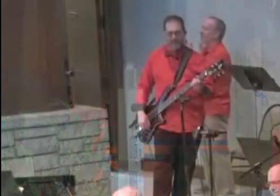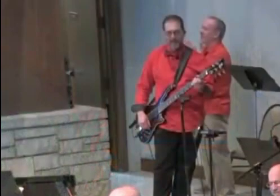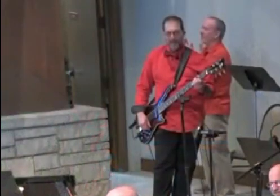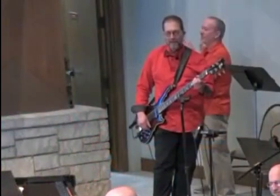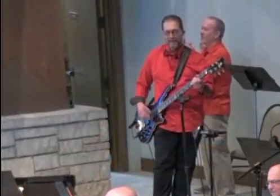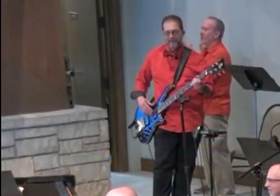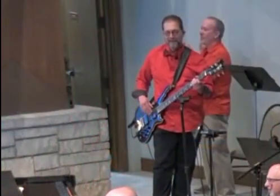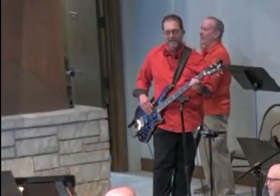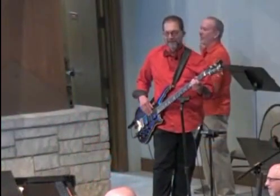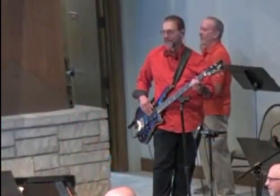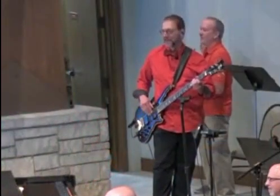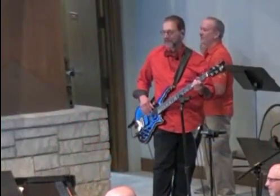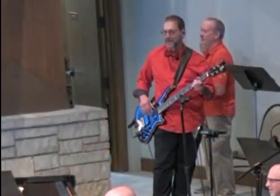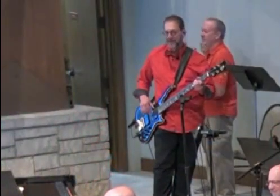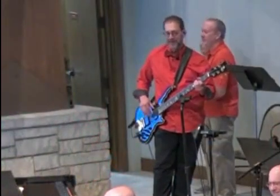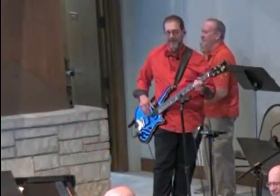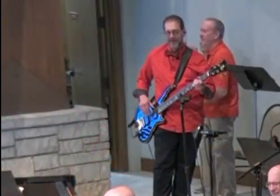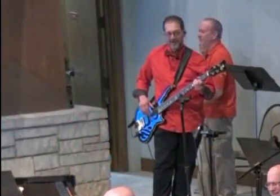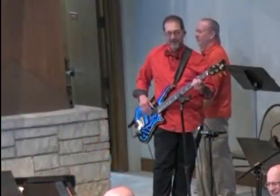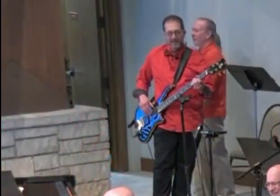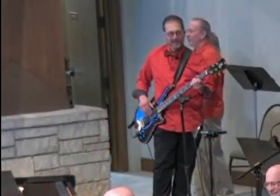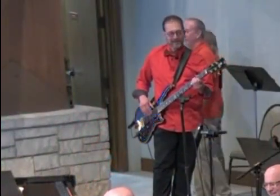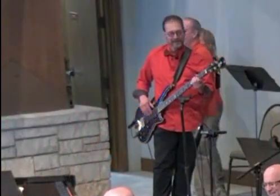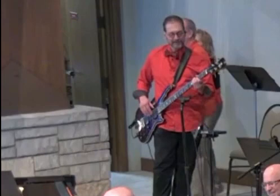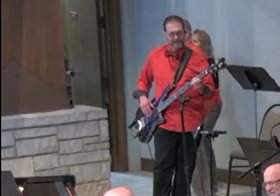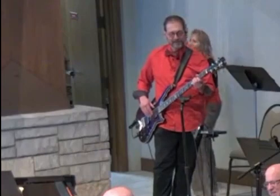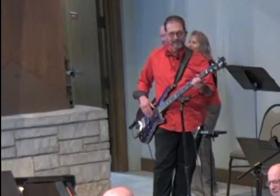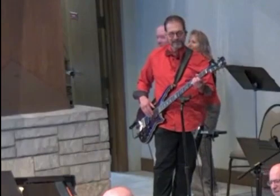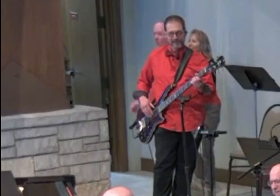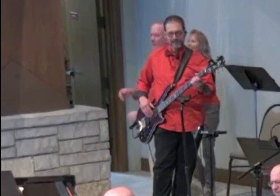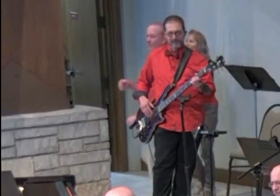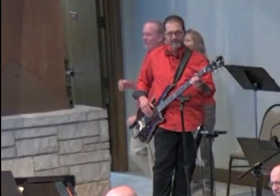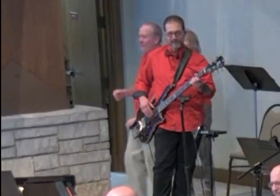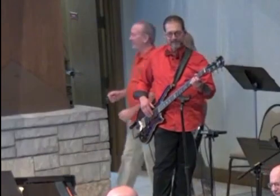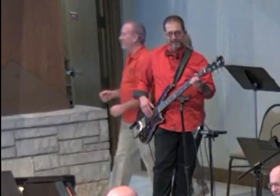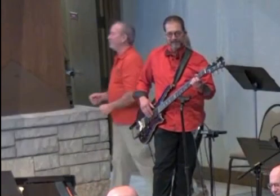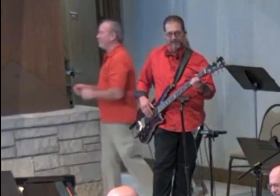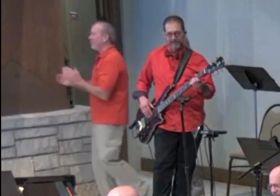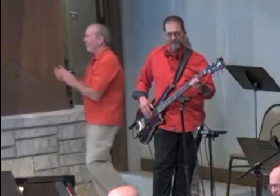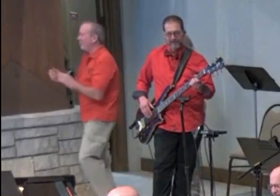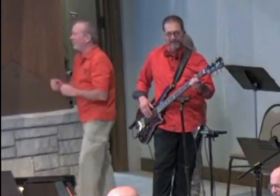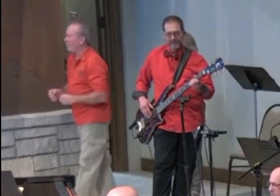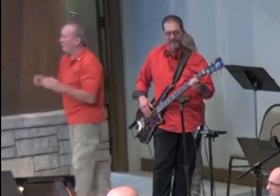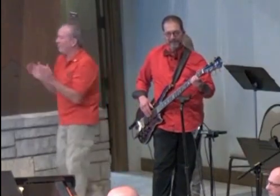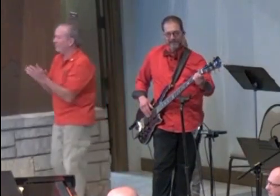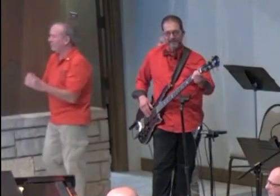Go into the aisles, into the aisles. Go on, people. Let's go, church. Put your hands together.